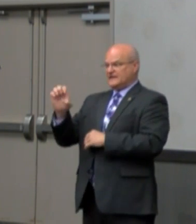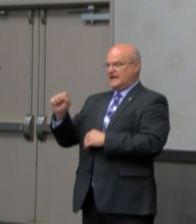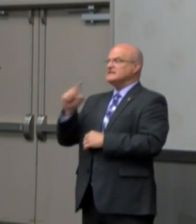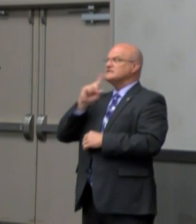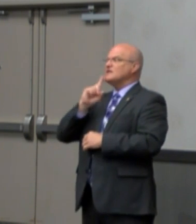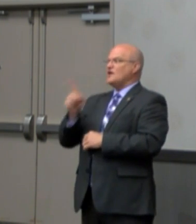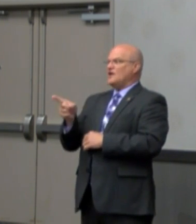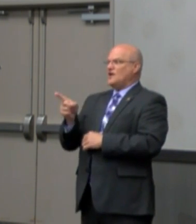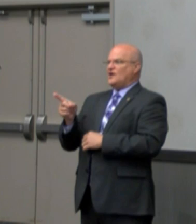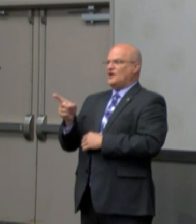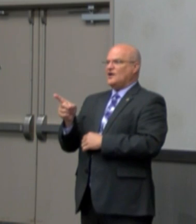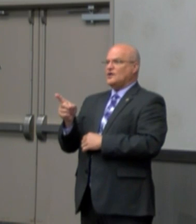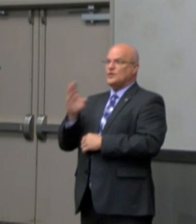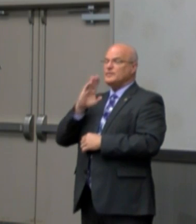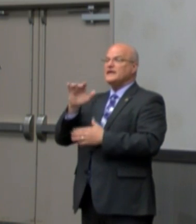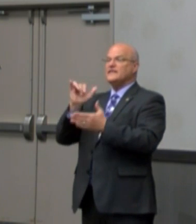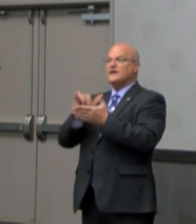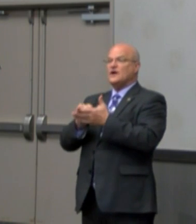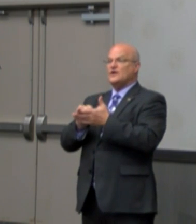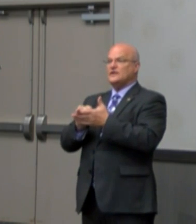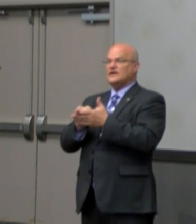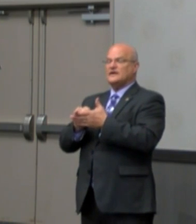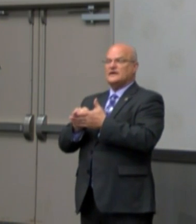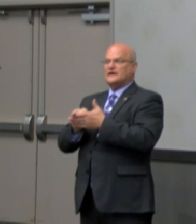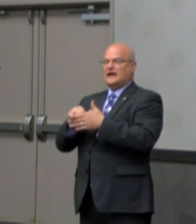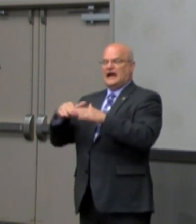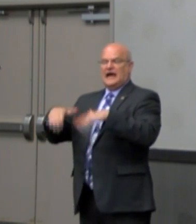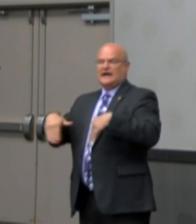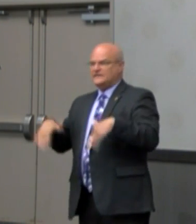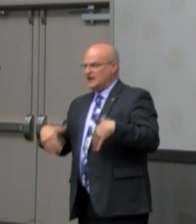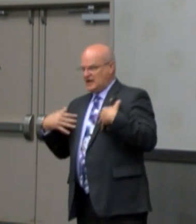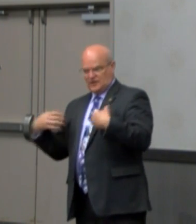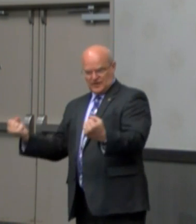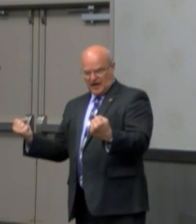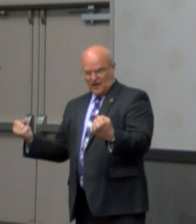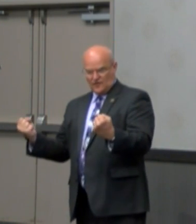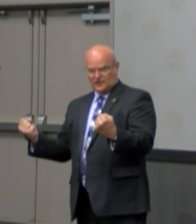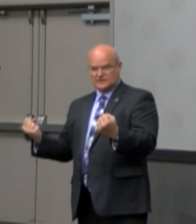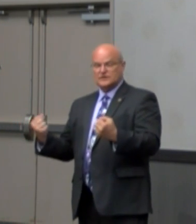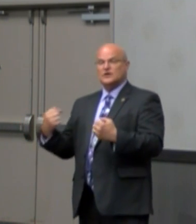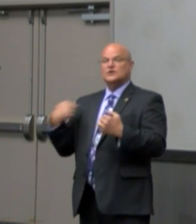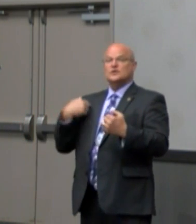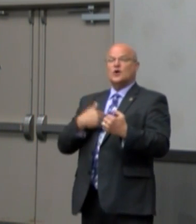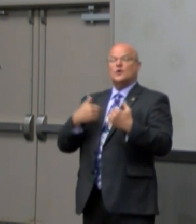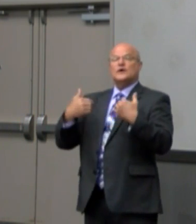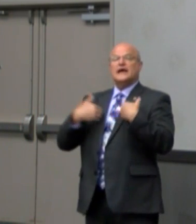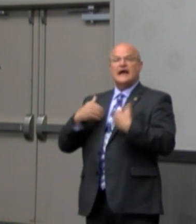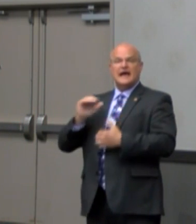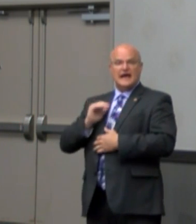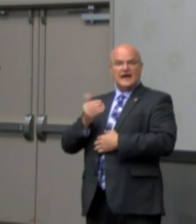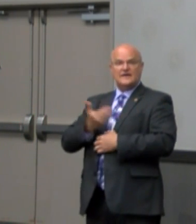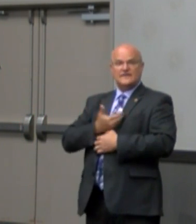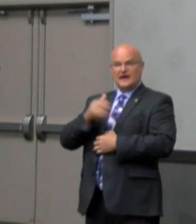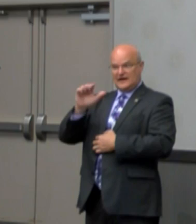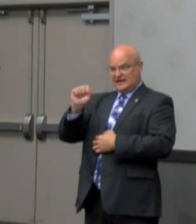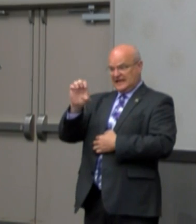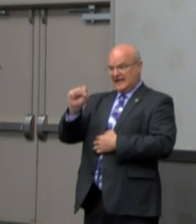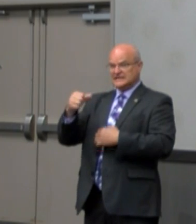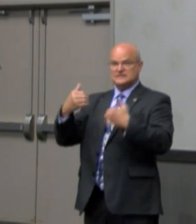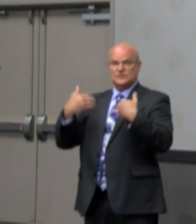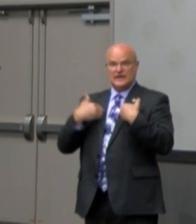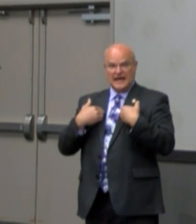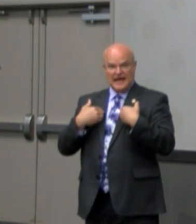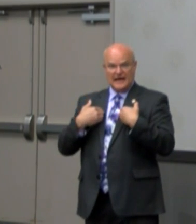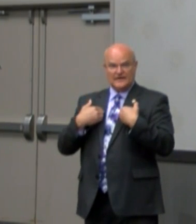are would be those that have not recovered yet. And so we have our cases that we